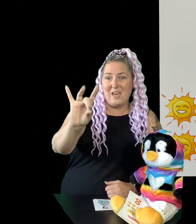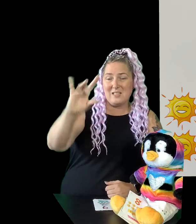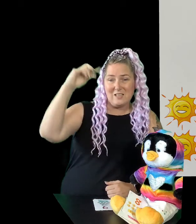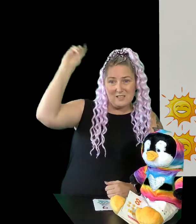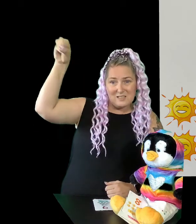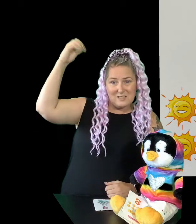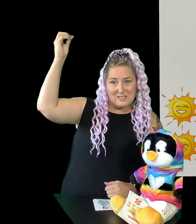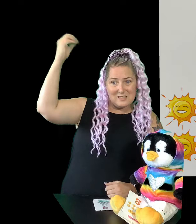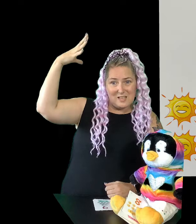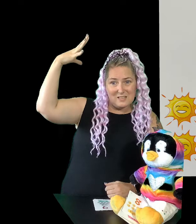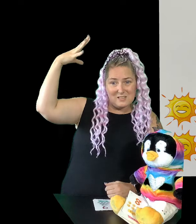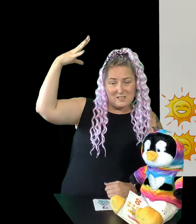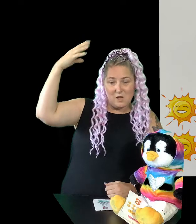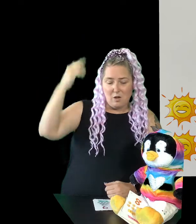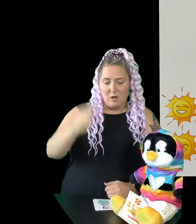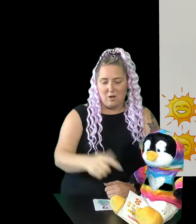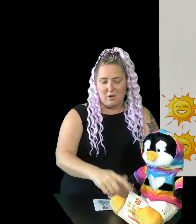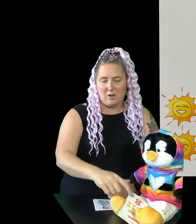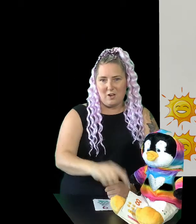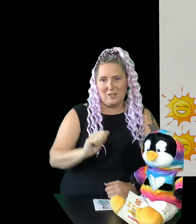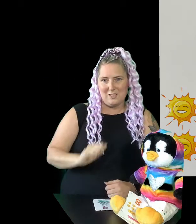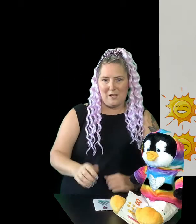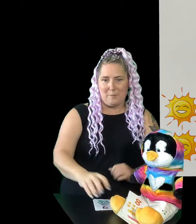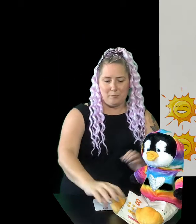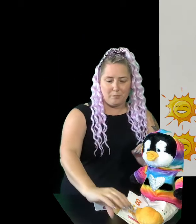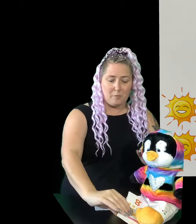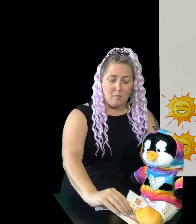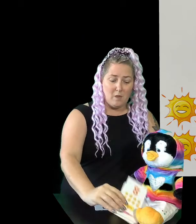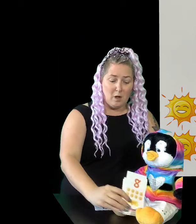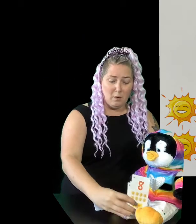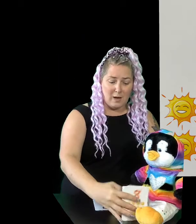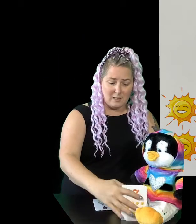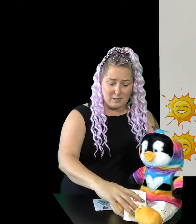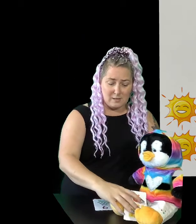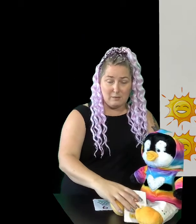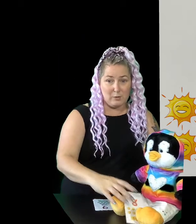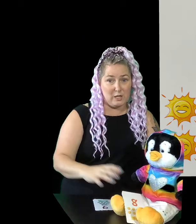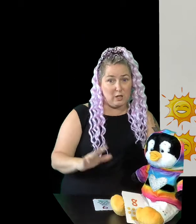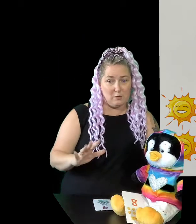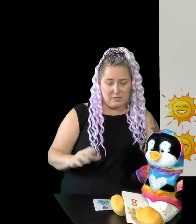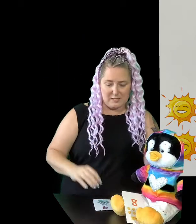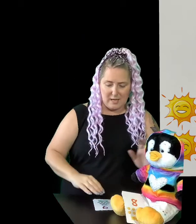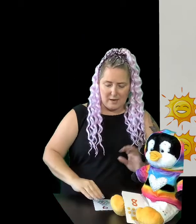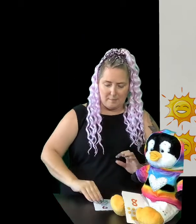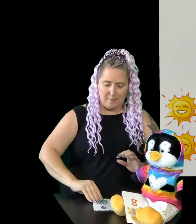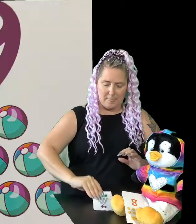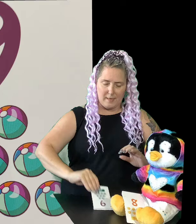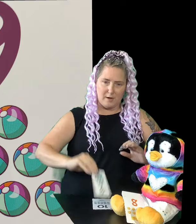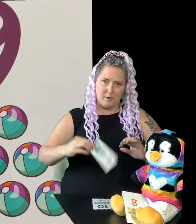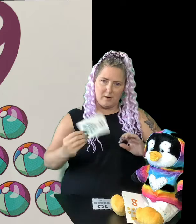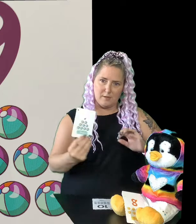8 suns on our card today. All right, getting close to 10. Here's number